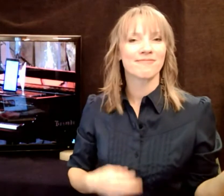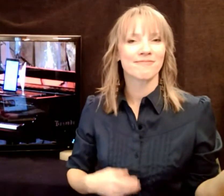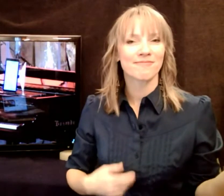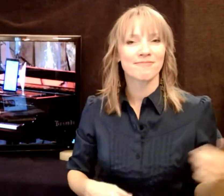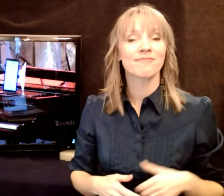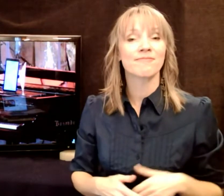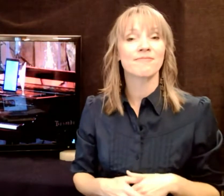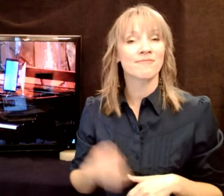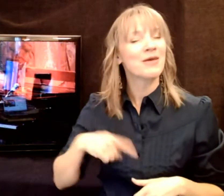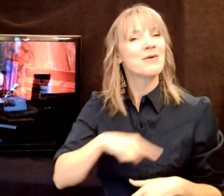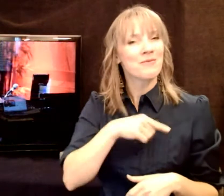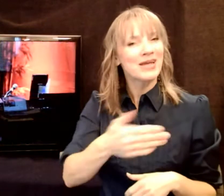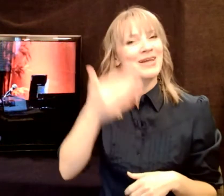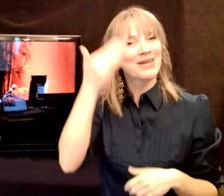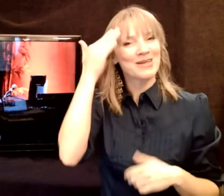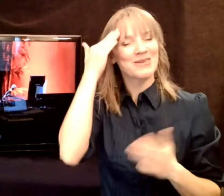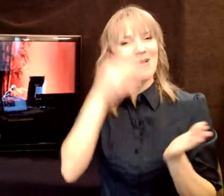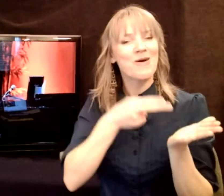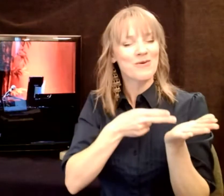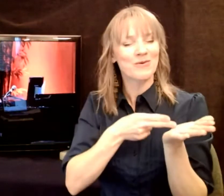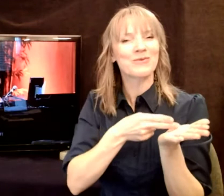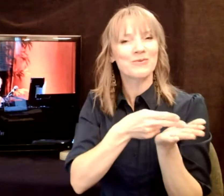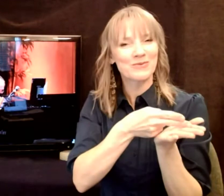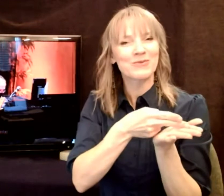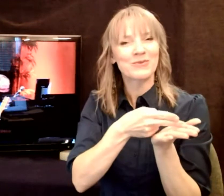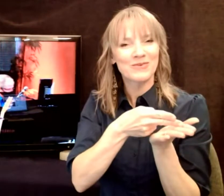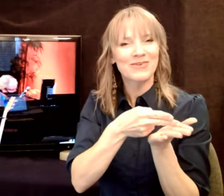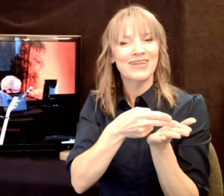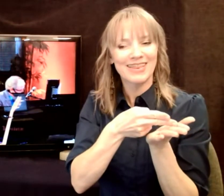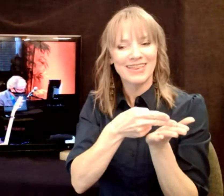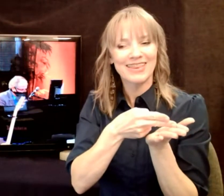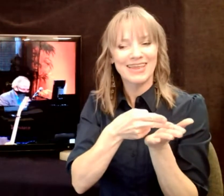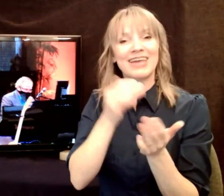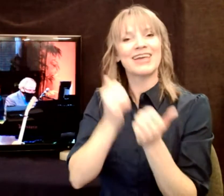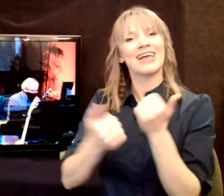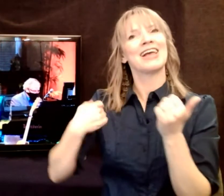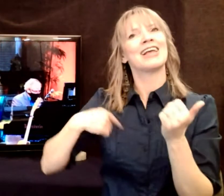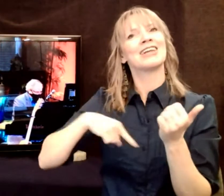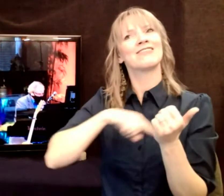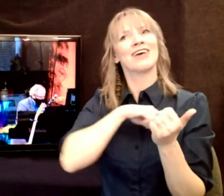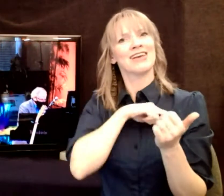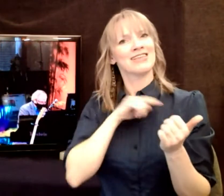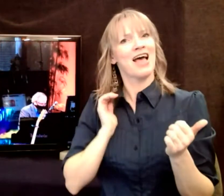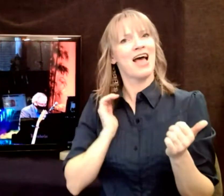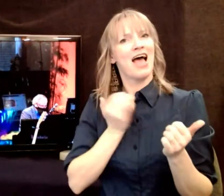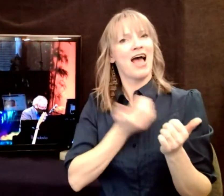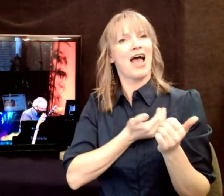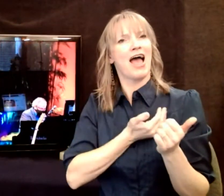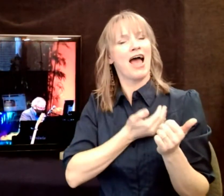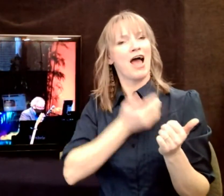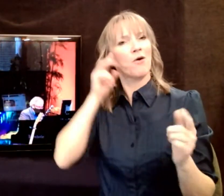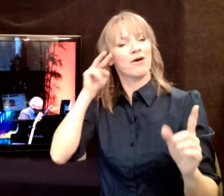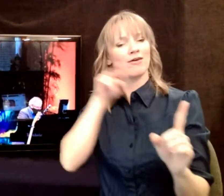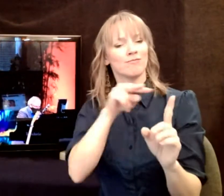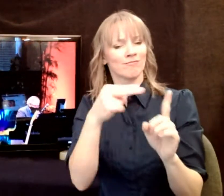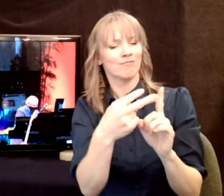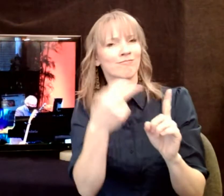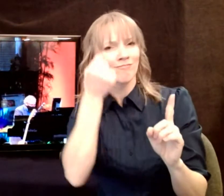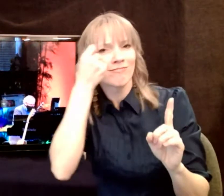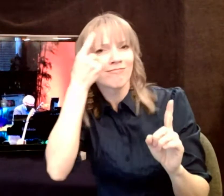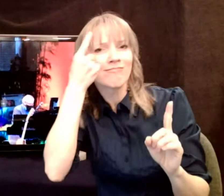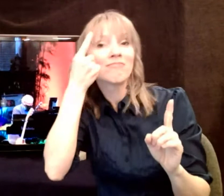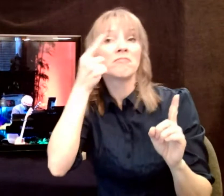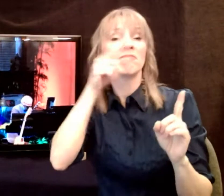We hold these truths, each of us in our own way. The frontier